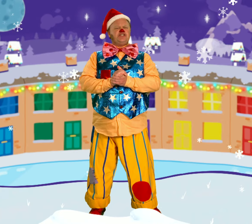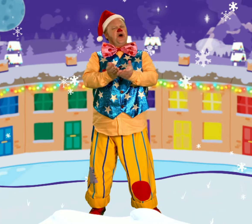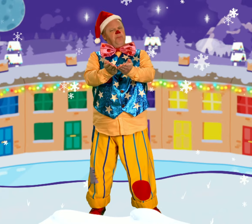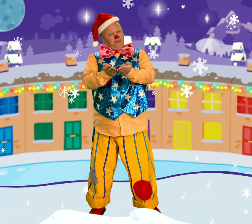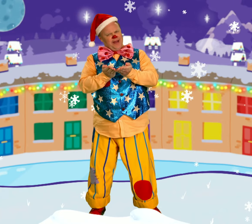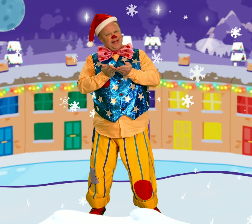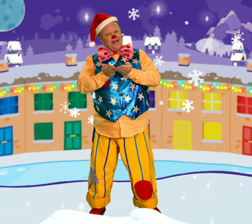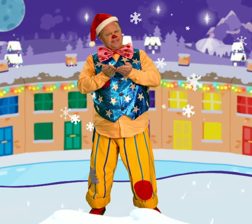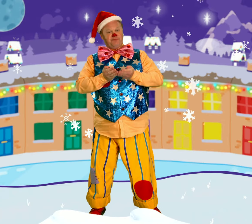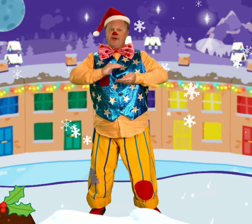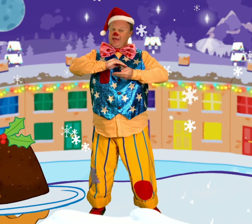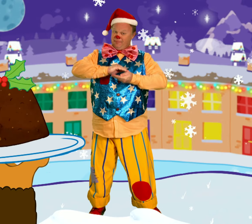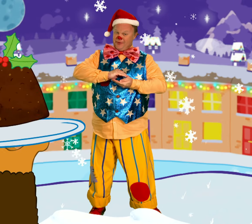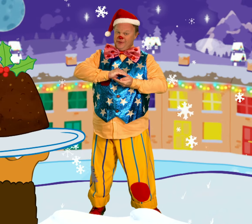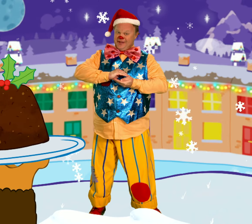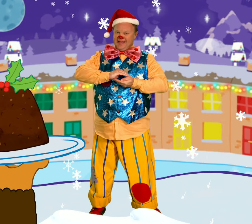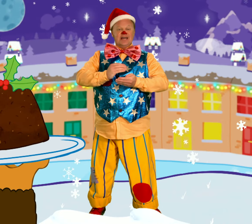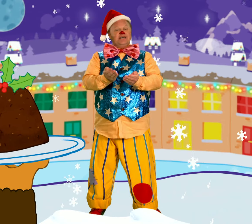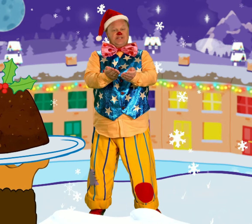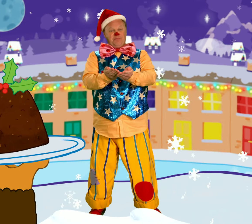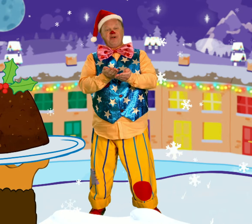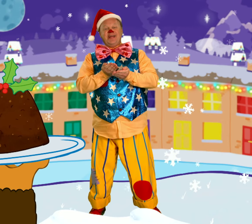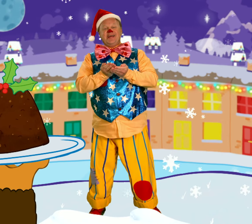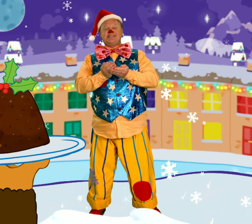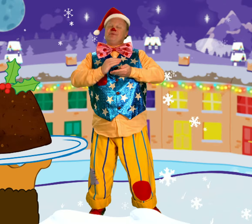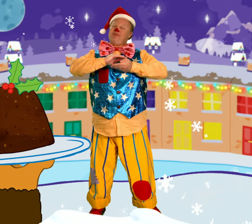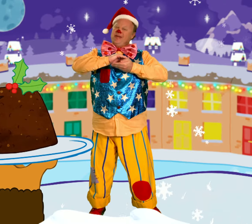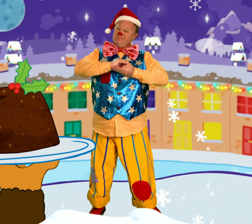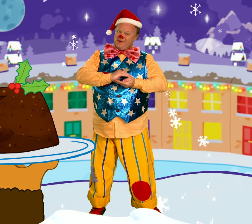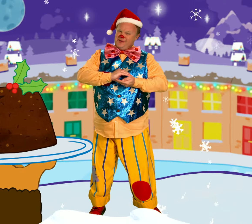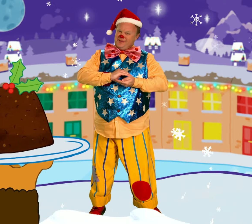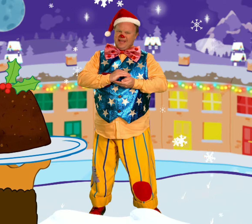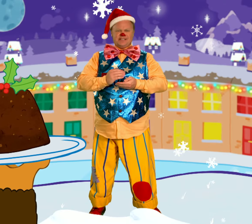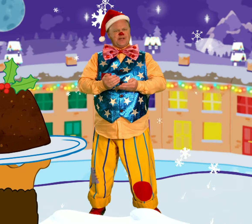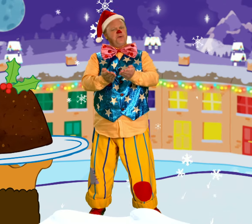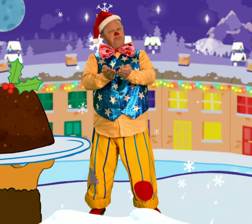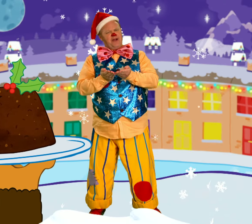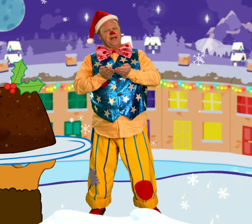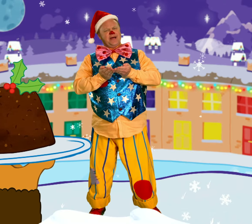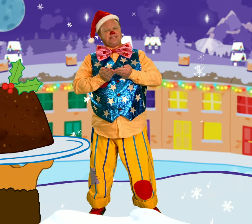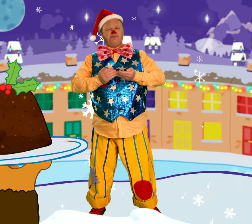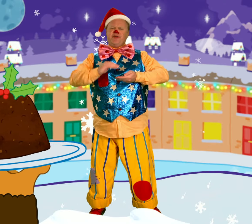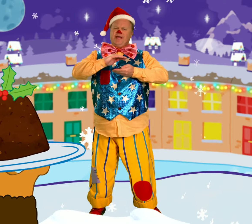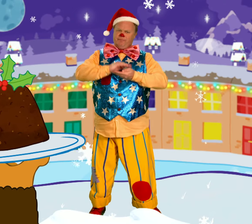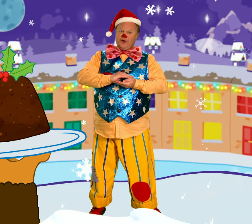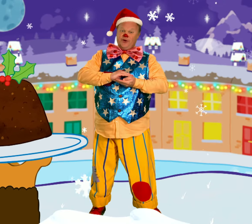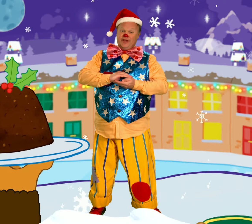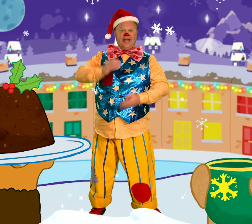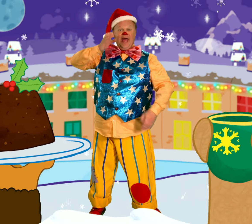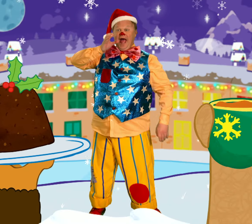So bring us some figgy pudding. So bring us some figgy pudding. So bring us some figgy pudding and